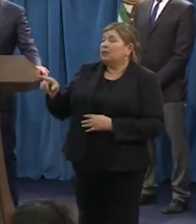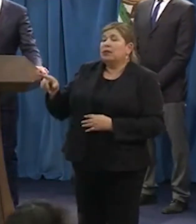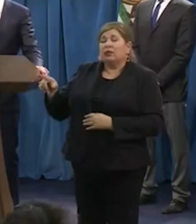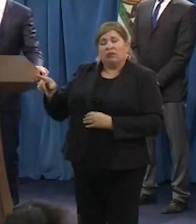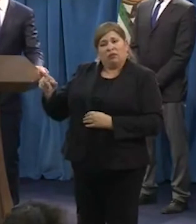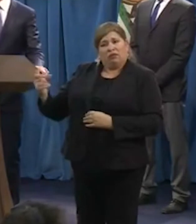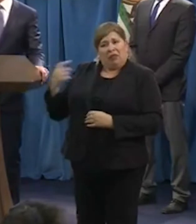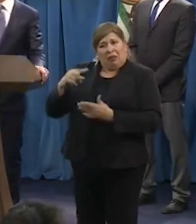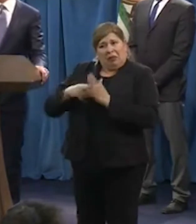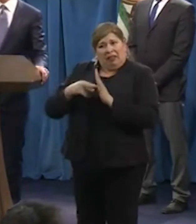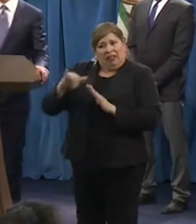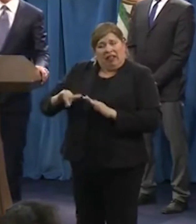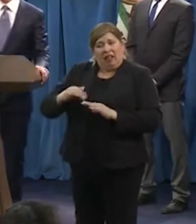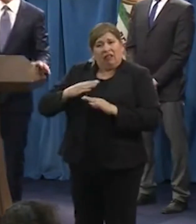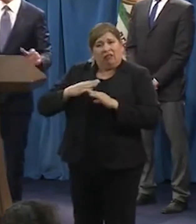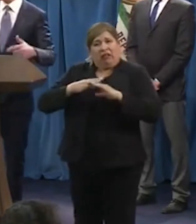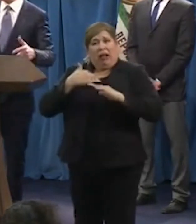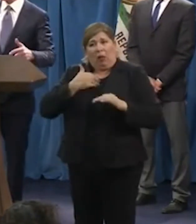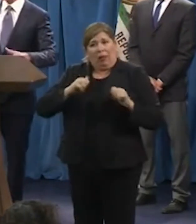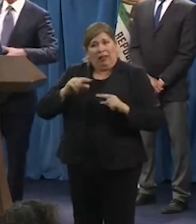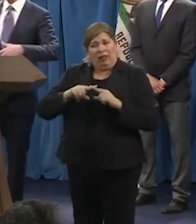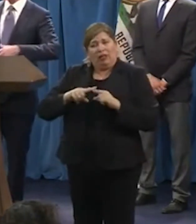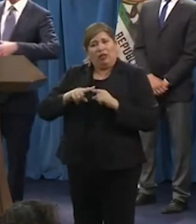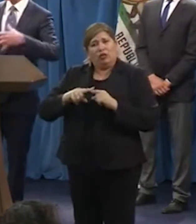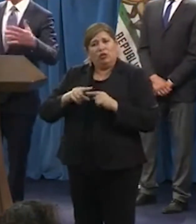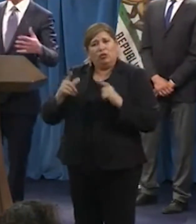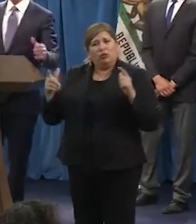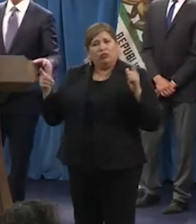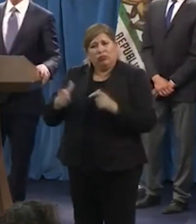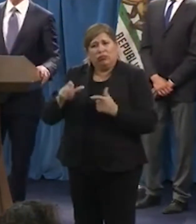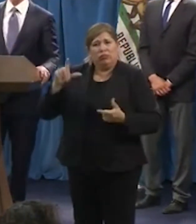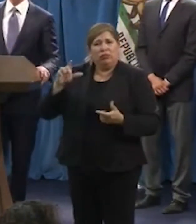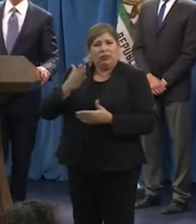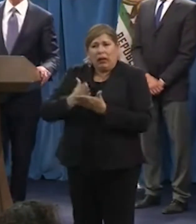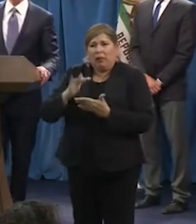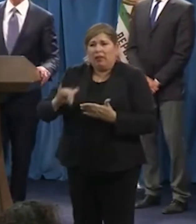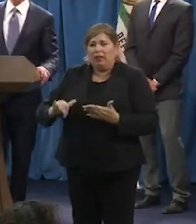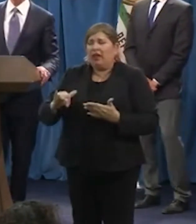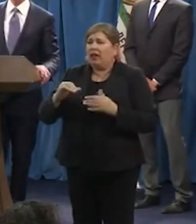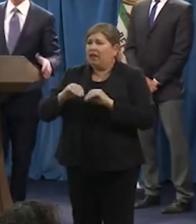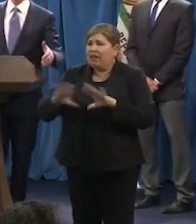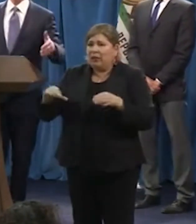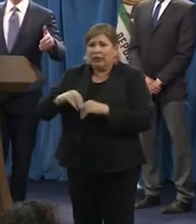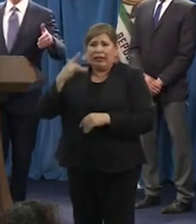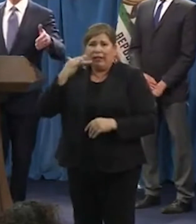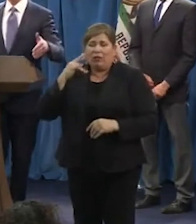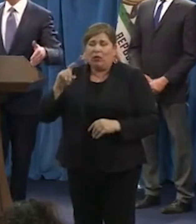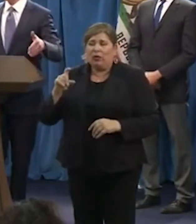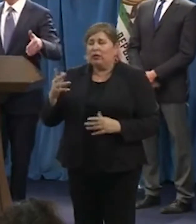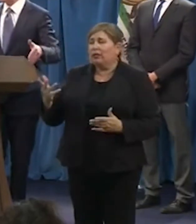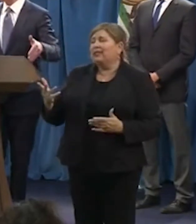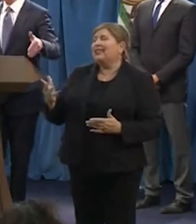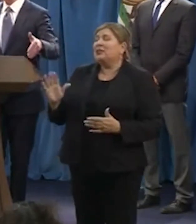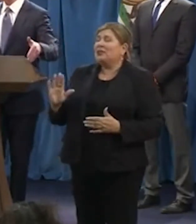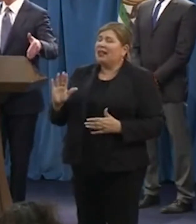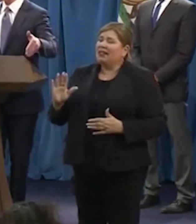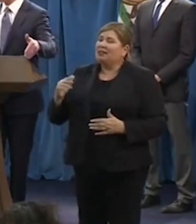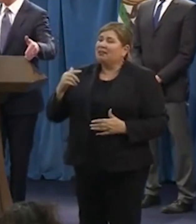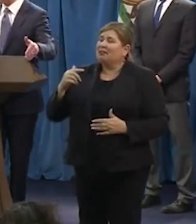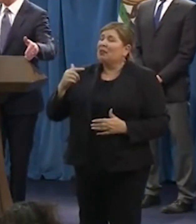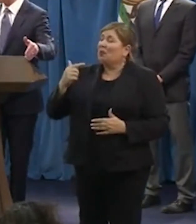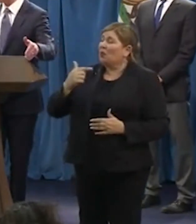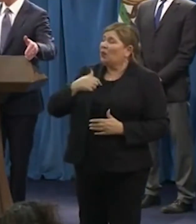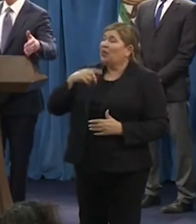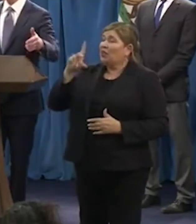leave. I appreciate where you're going with that, and I appreciate the frame of your question. We want to test